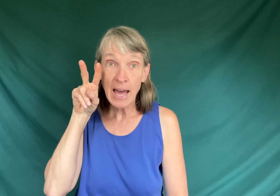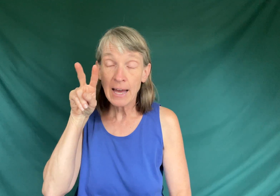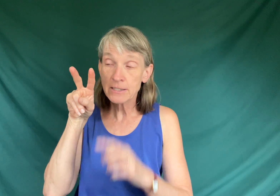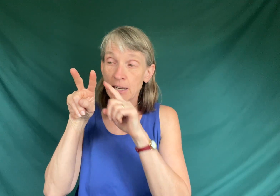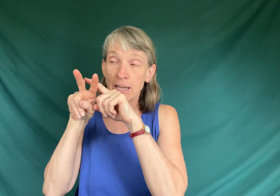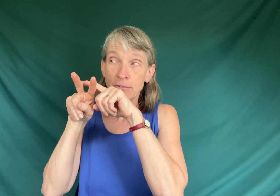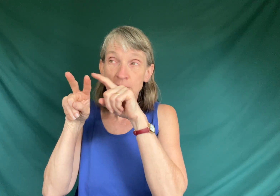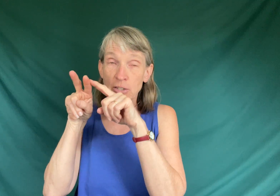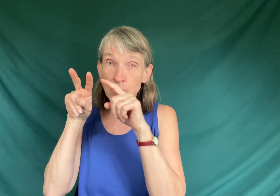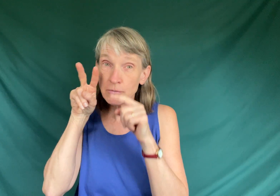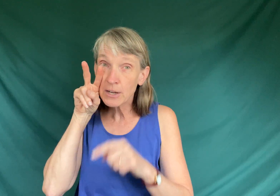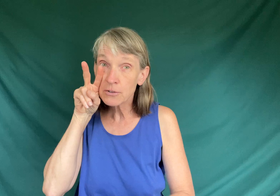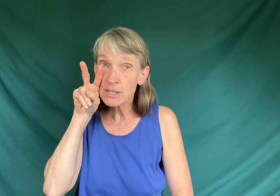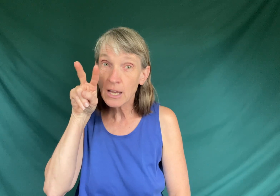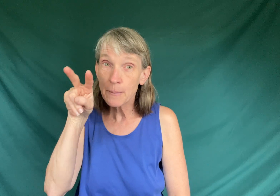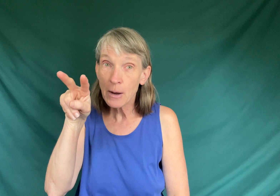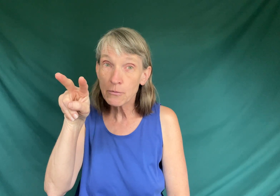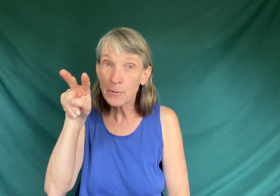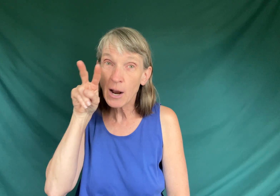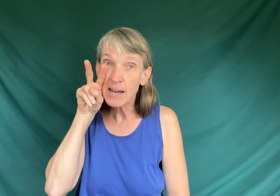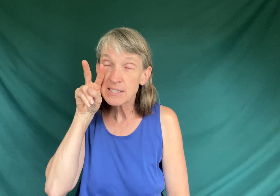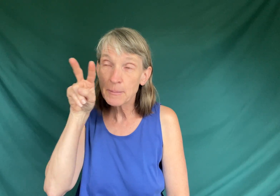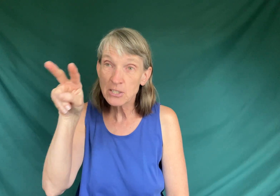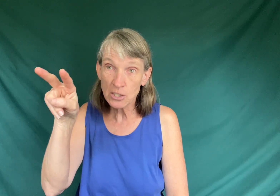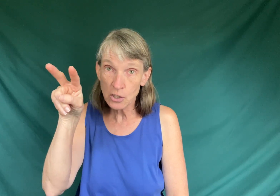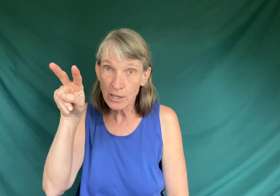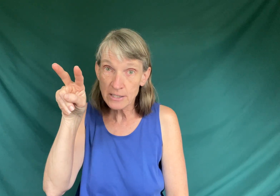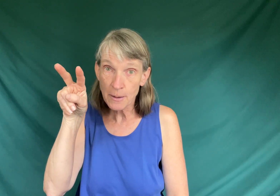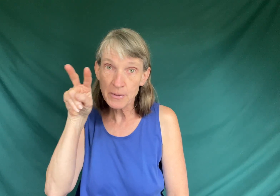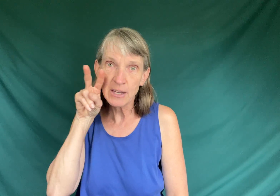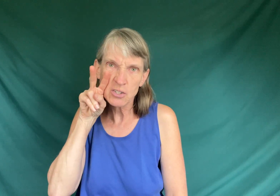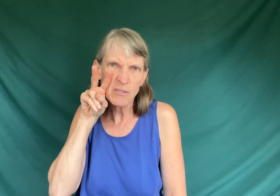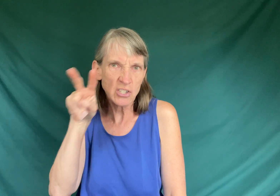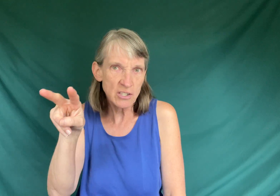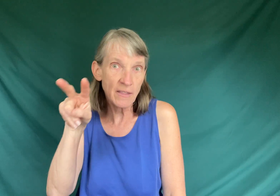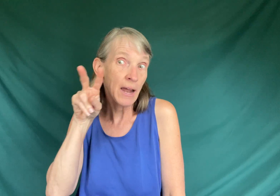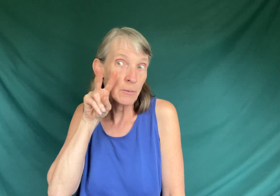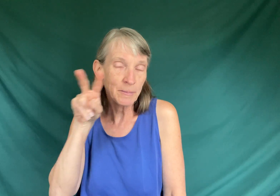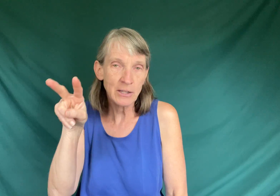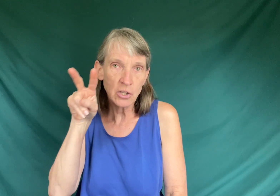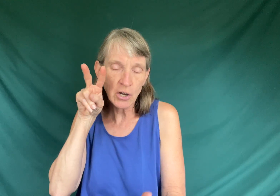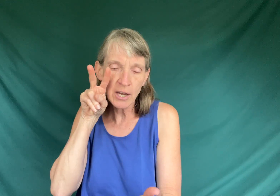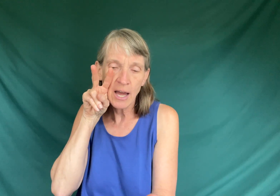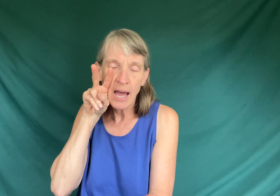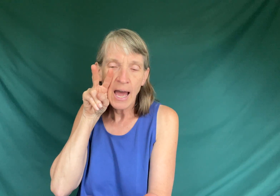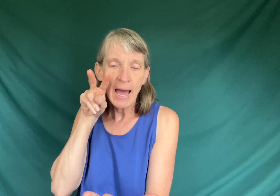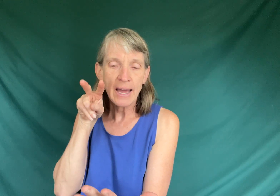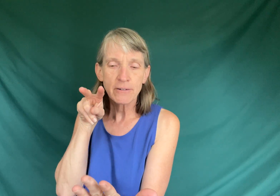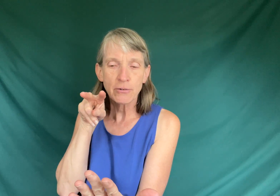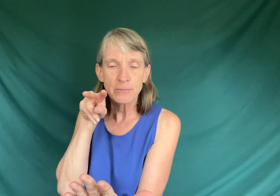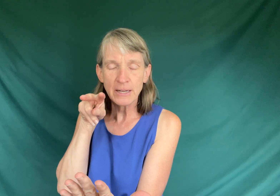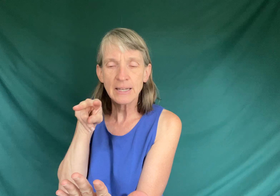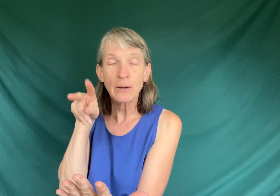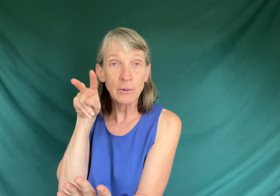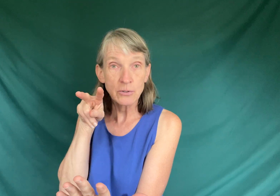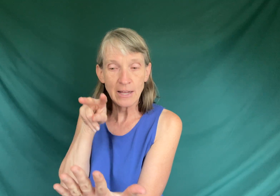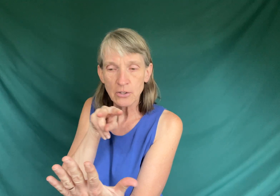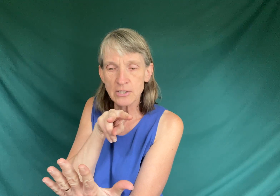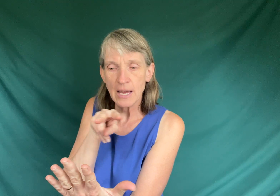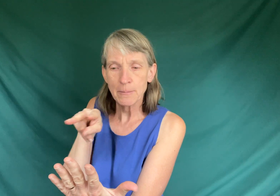that, if you take two fingers and come out from your eyes, that means to look at something. So if you just did that, it would mean look. And for reading, we do that look sign, but